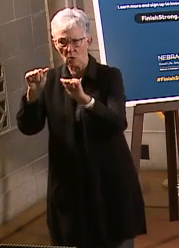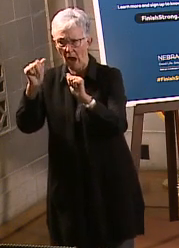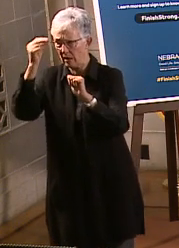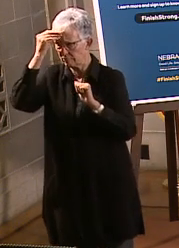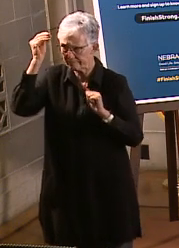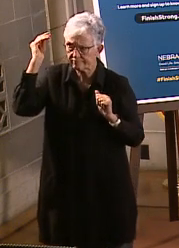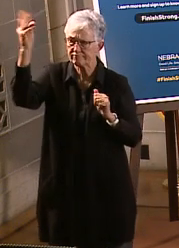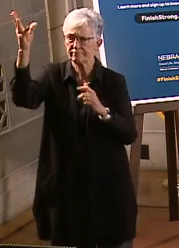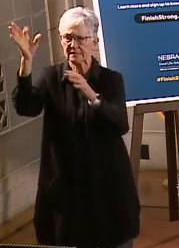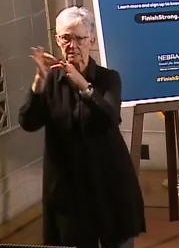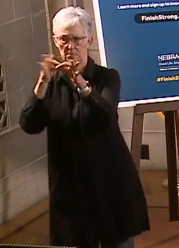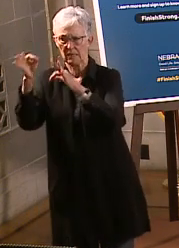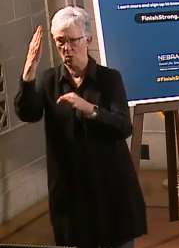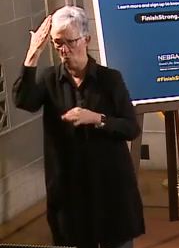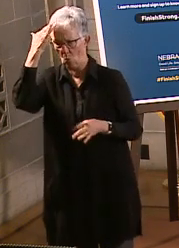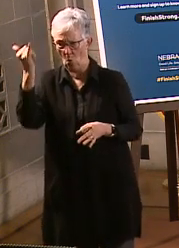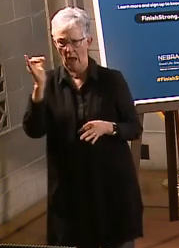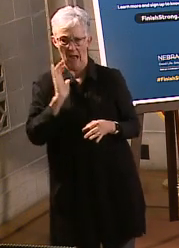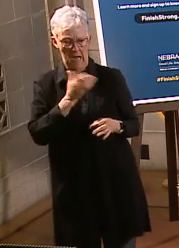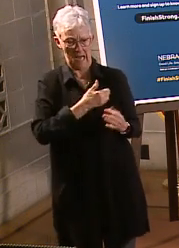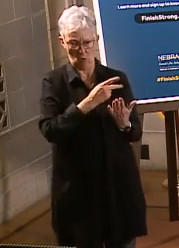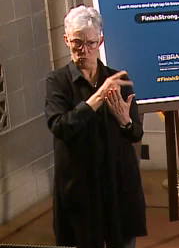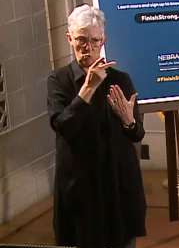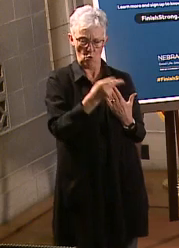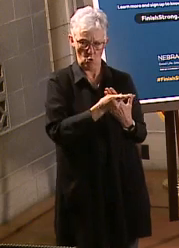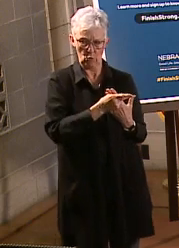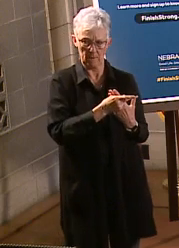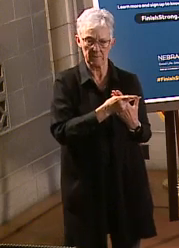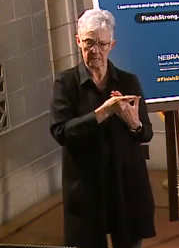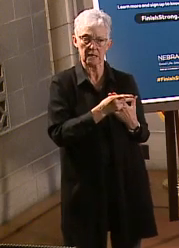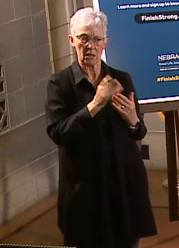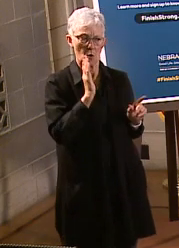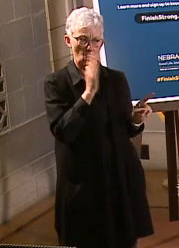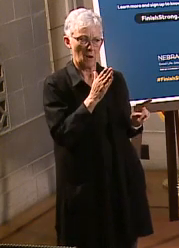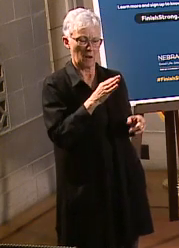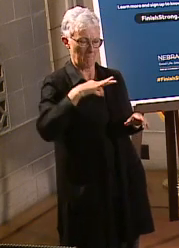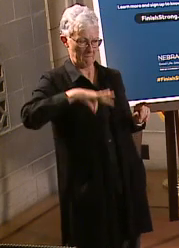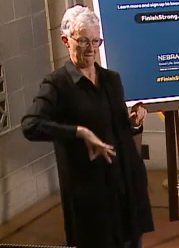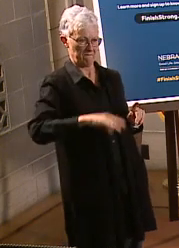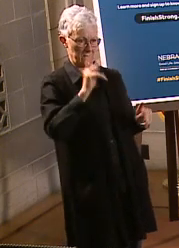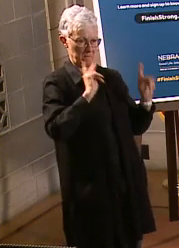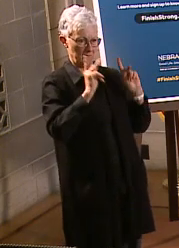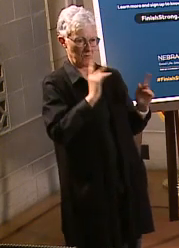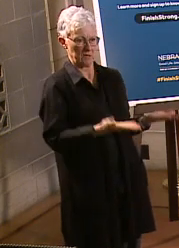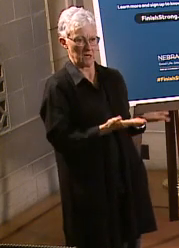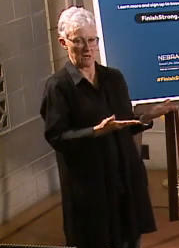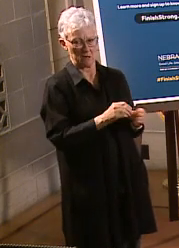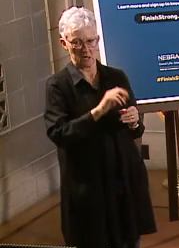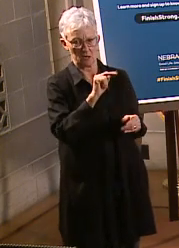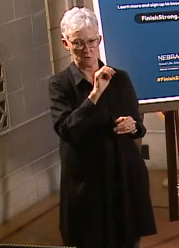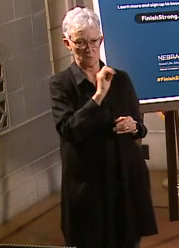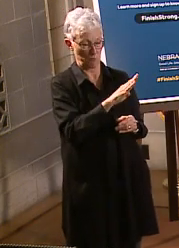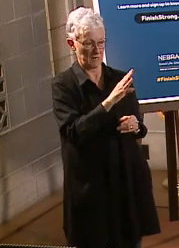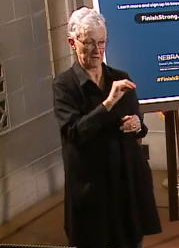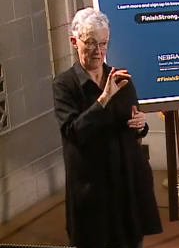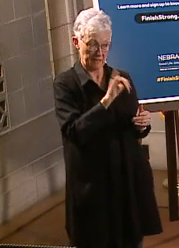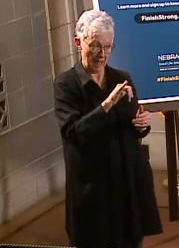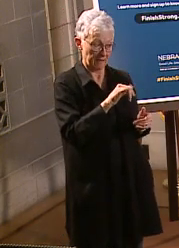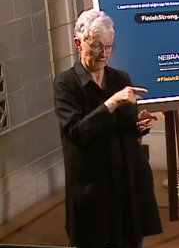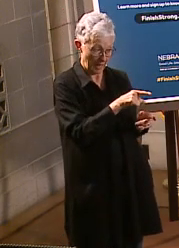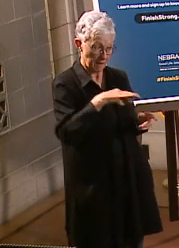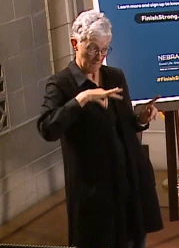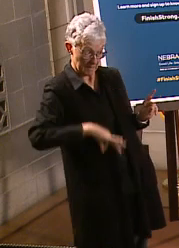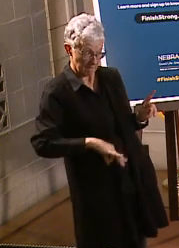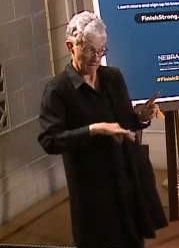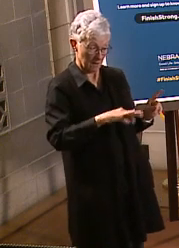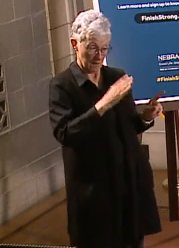for Nebraskans and how it's going to help people encourage that wellness and why really it's going to be a benefit for the federal government as well. So we're looking forward to